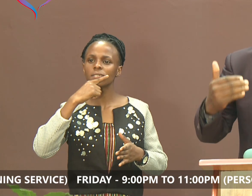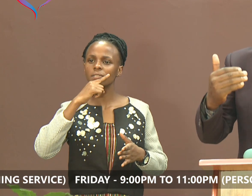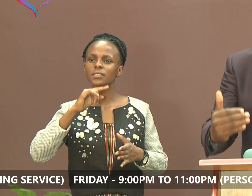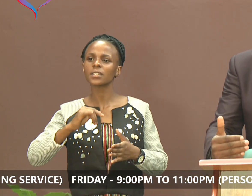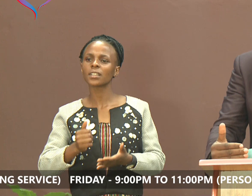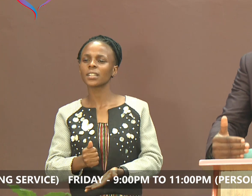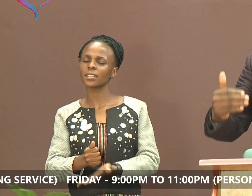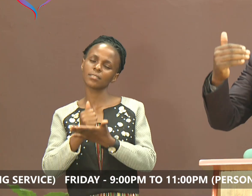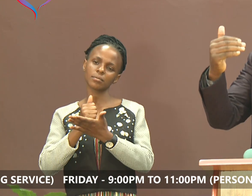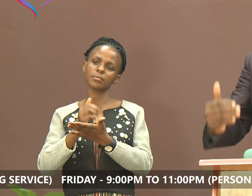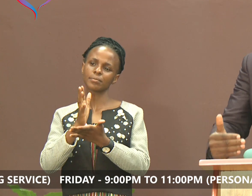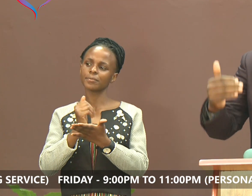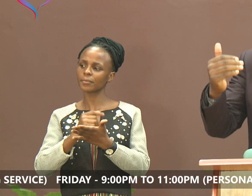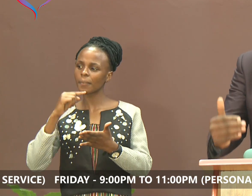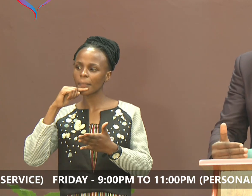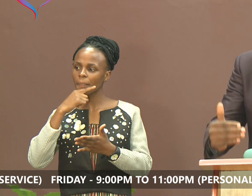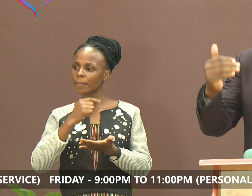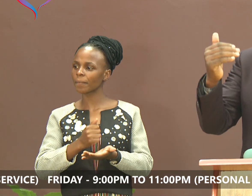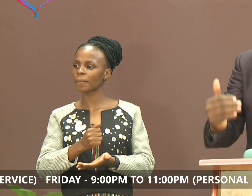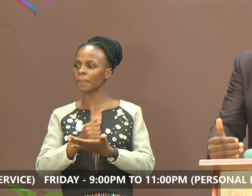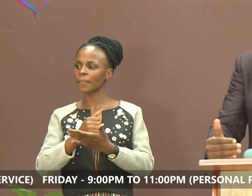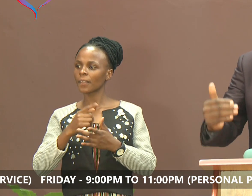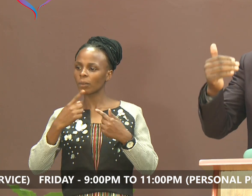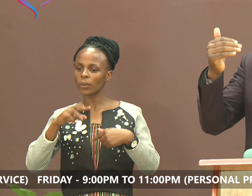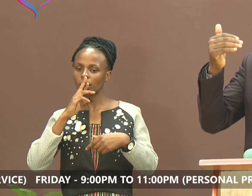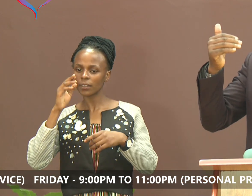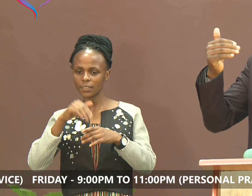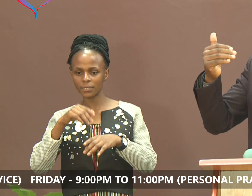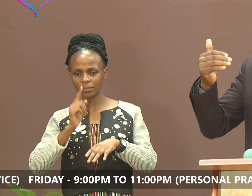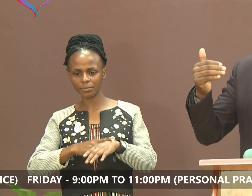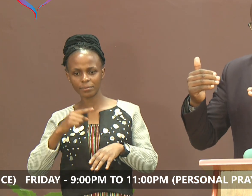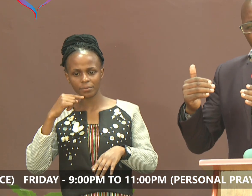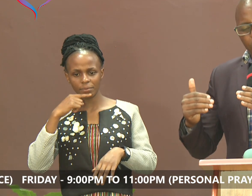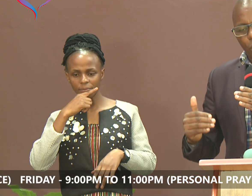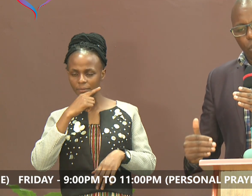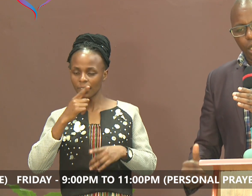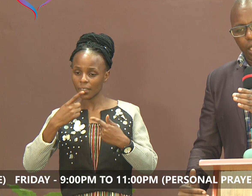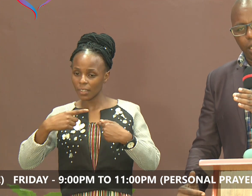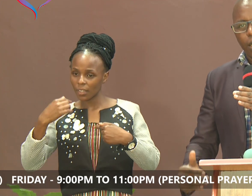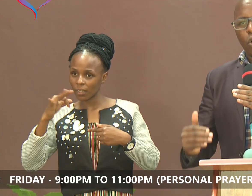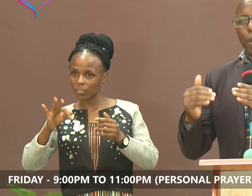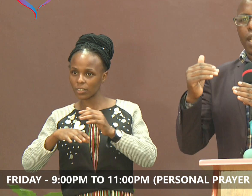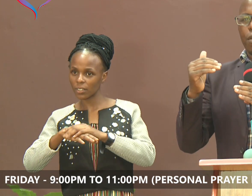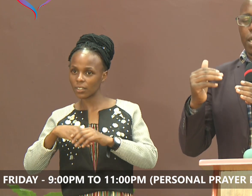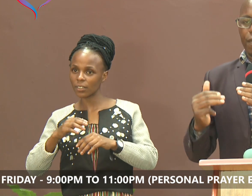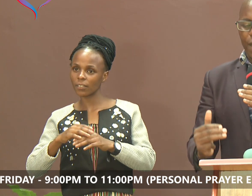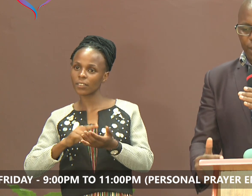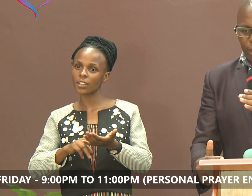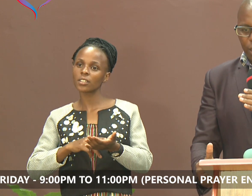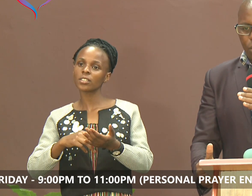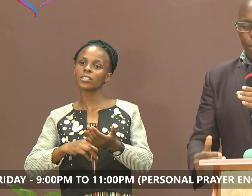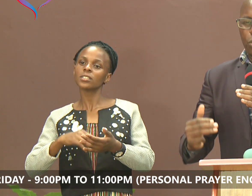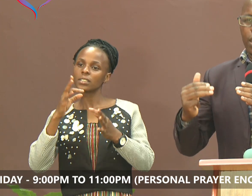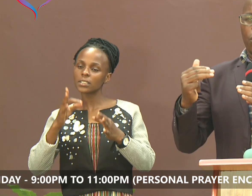aid. We are in the age of social media. If you don't use ebintu ebiri mu age moli obera